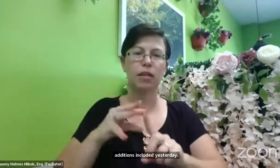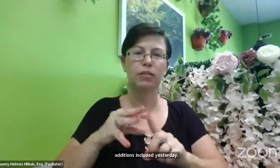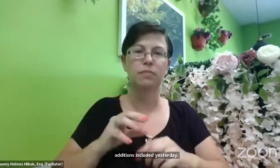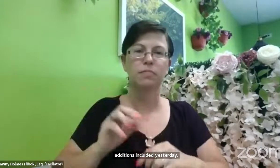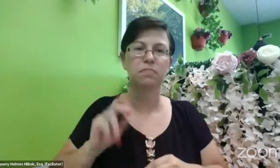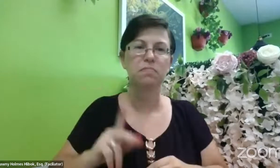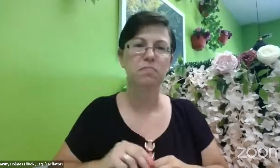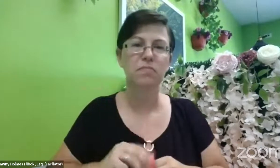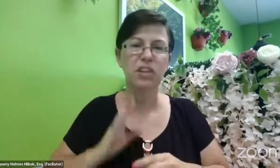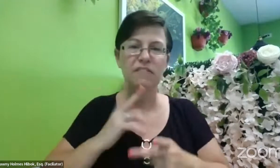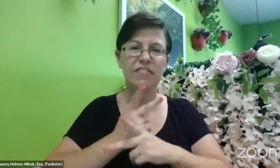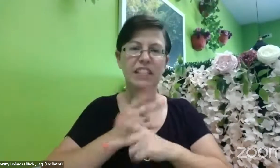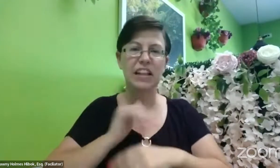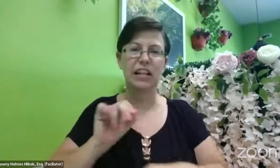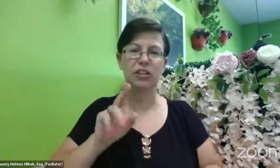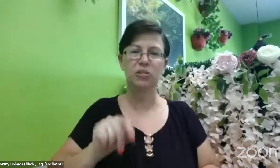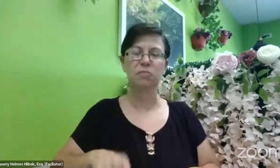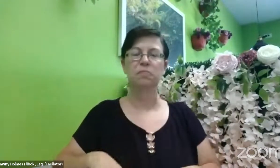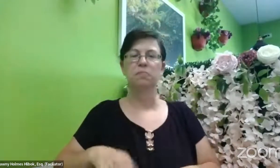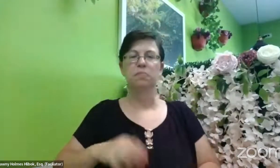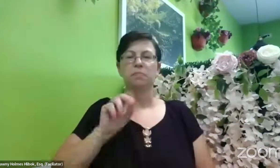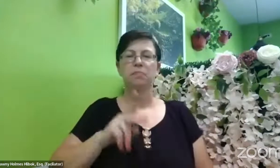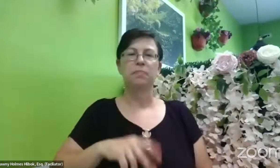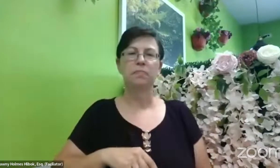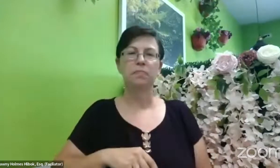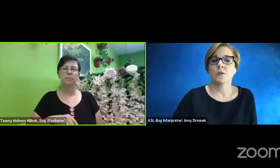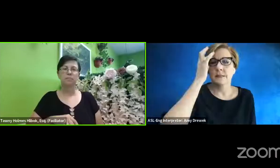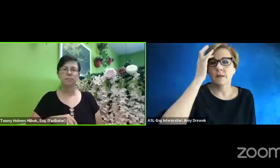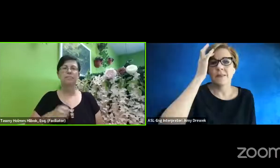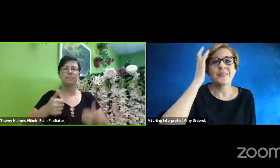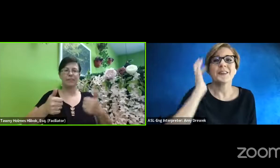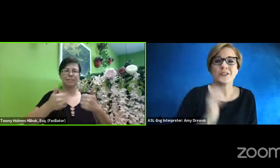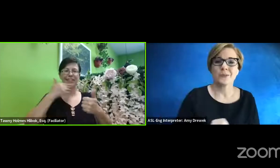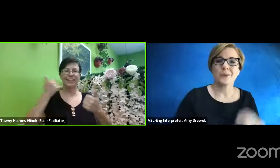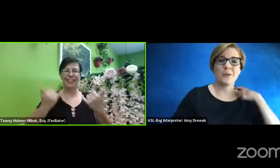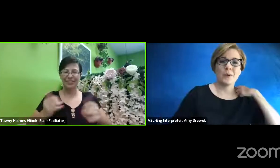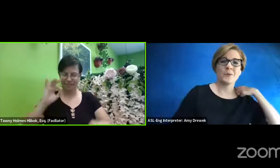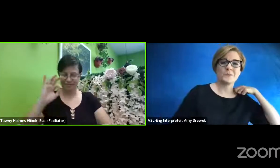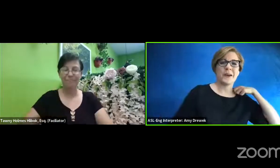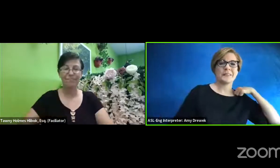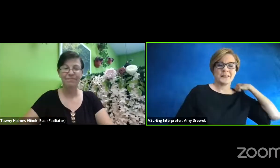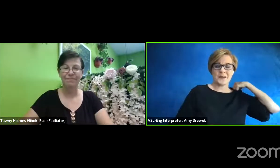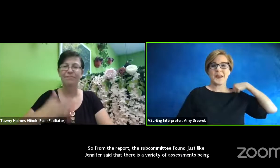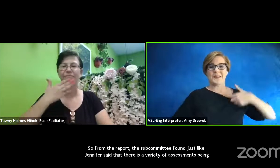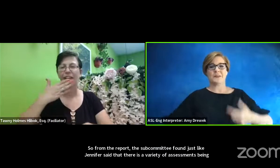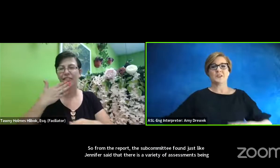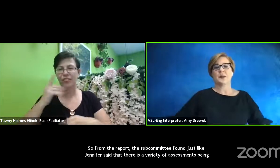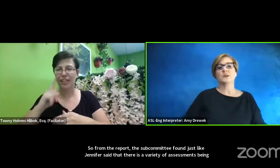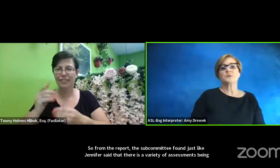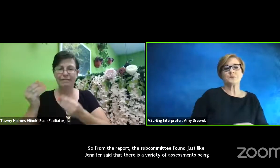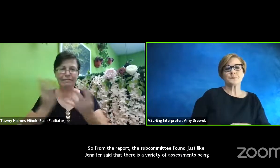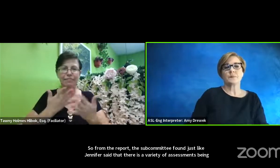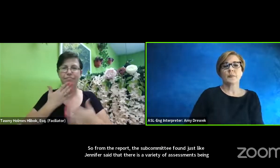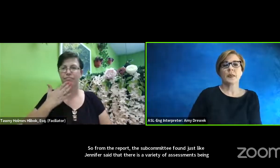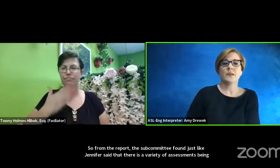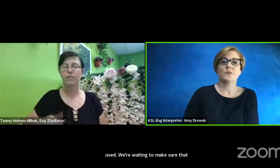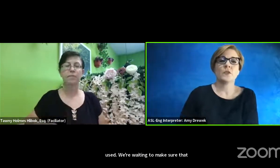assessments being used. We're waiting to make sure that myself and the interpreter are both spotlit. Okay, much better. Thank